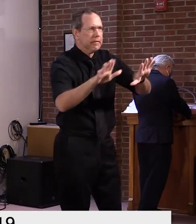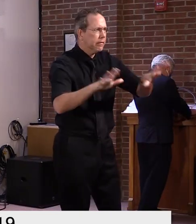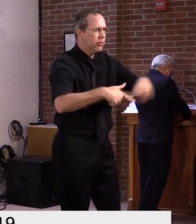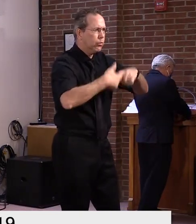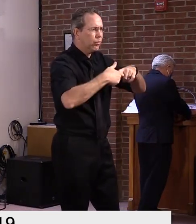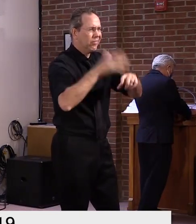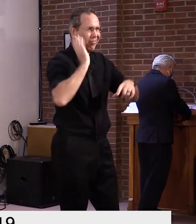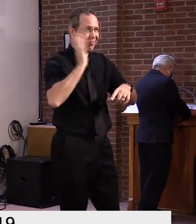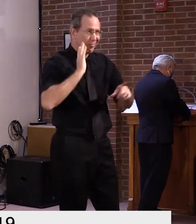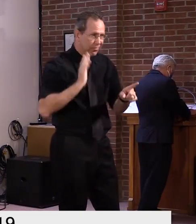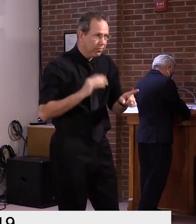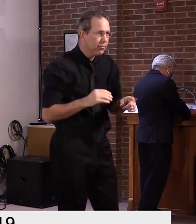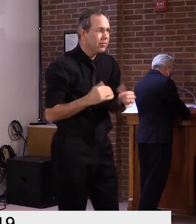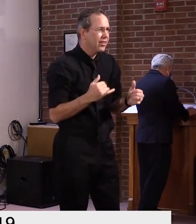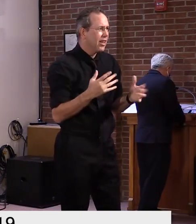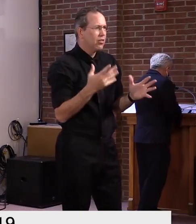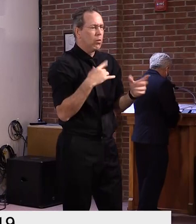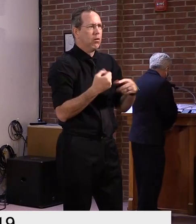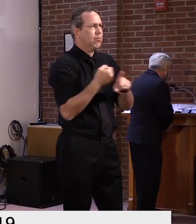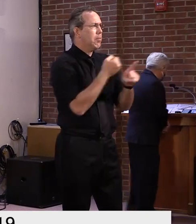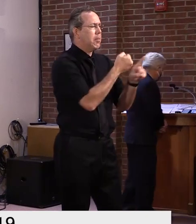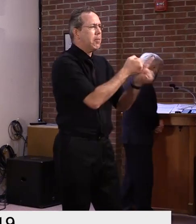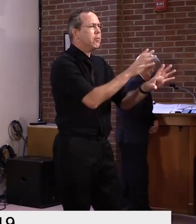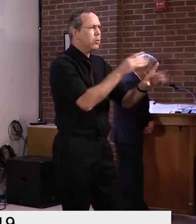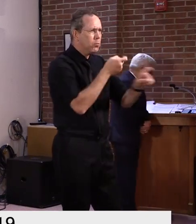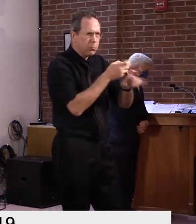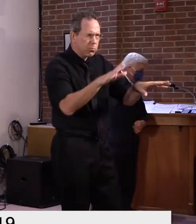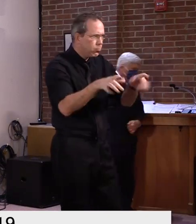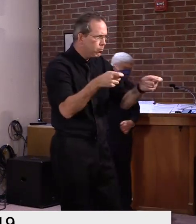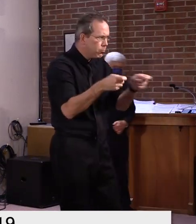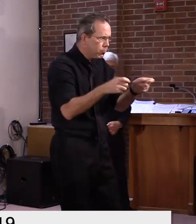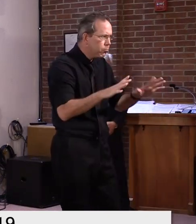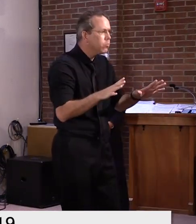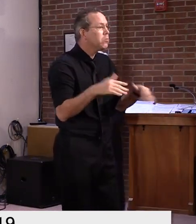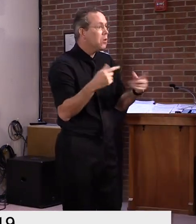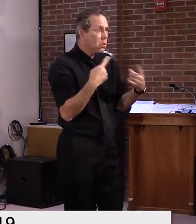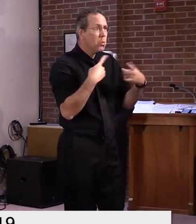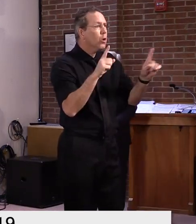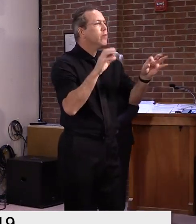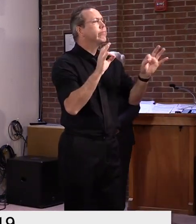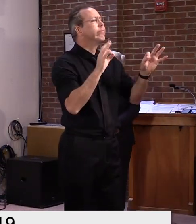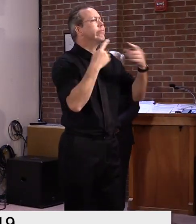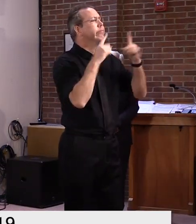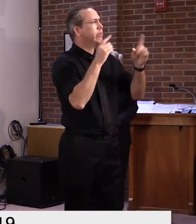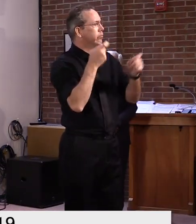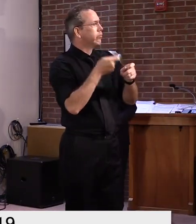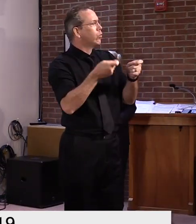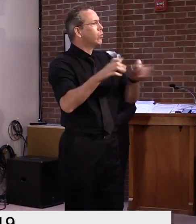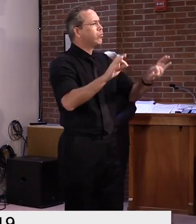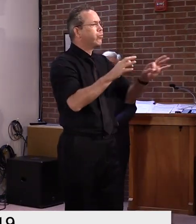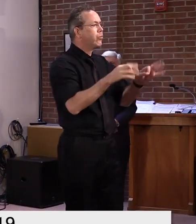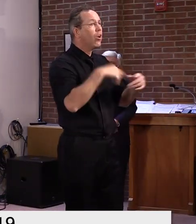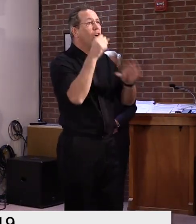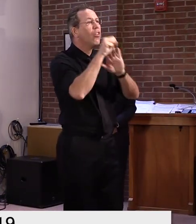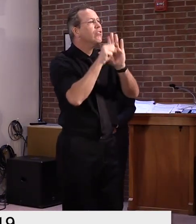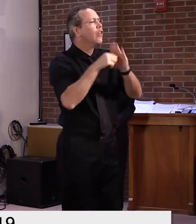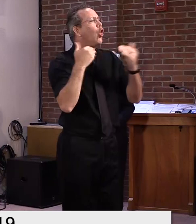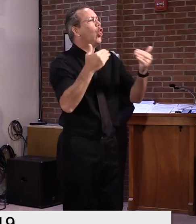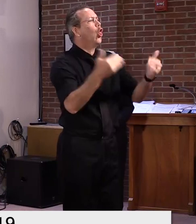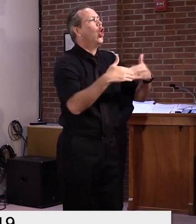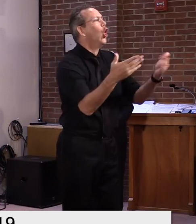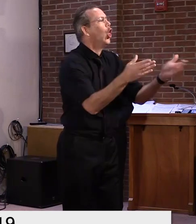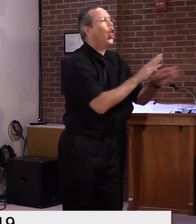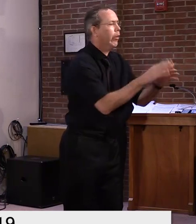approach worked, and we avoided the tragic situations that have occurred in other states and gave us time to develop a strategy